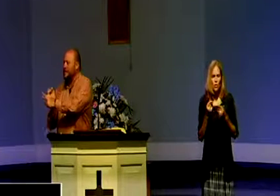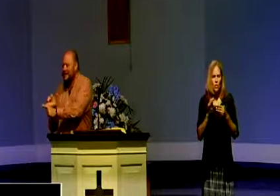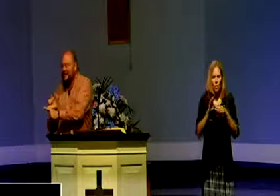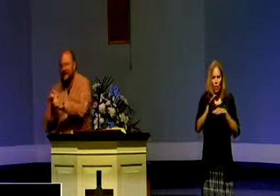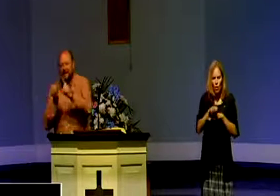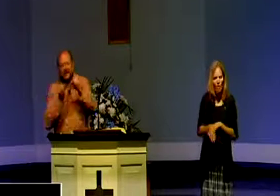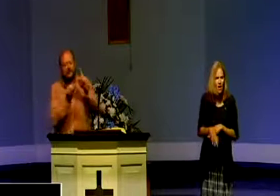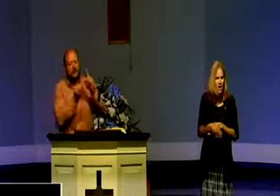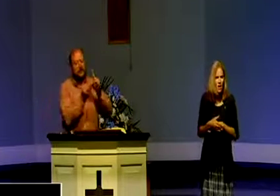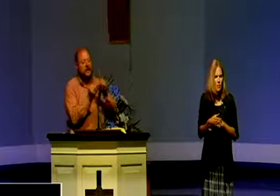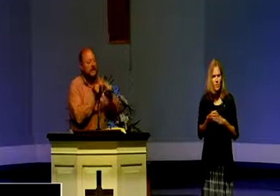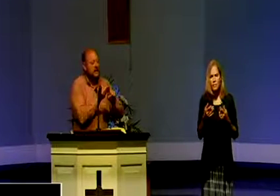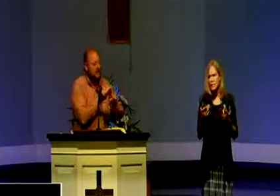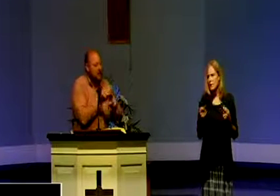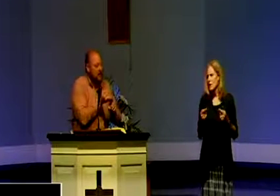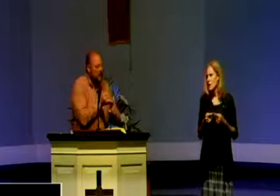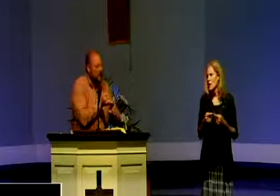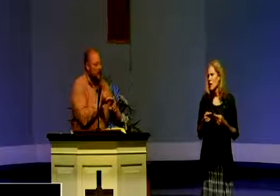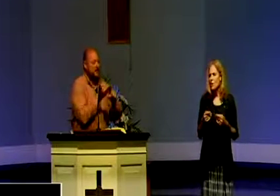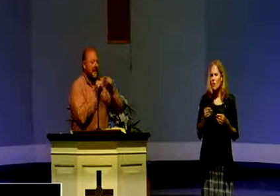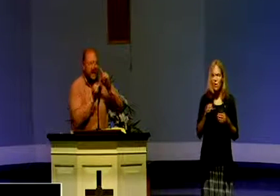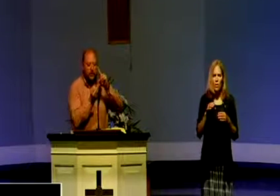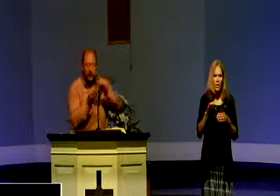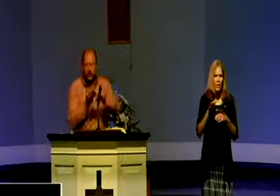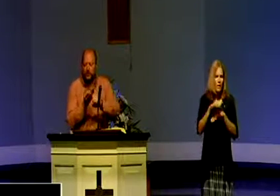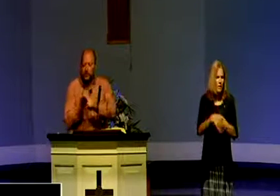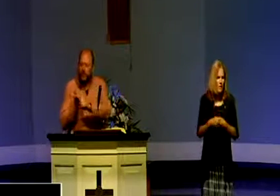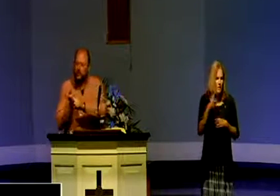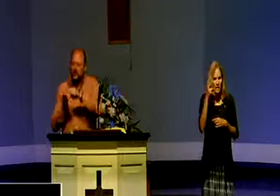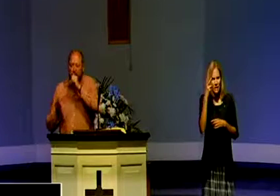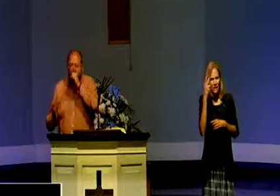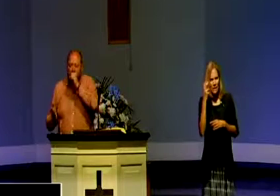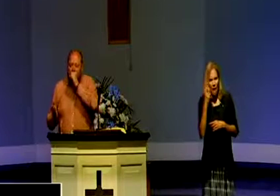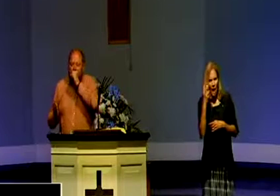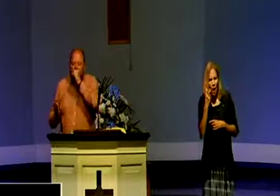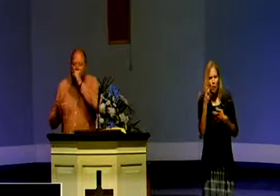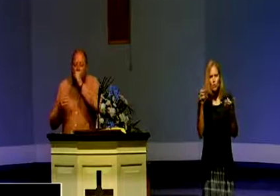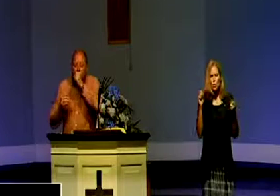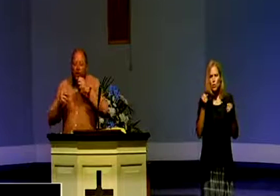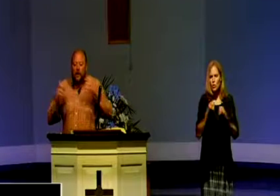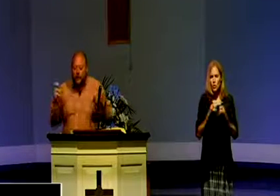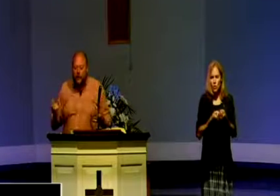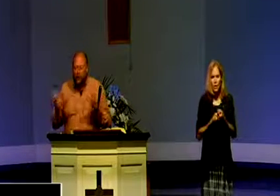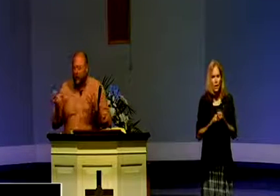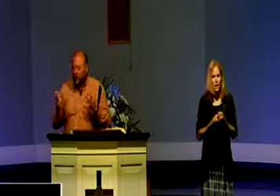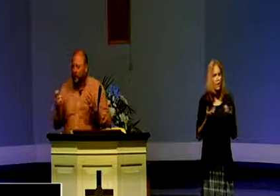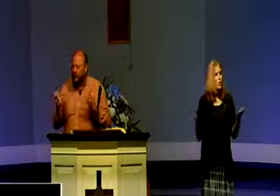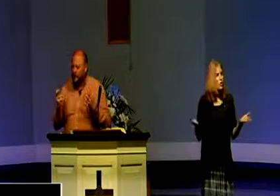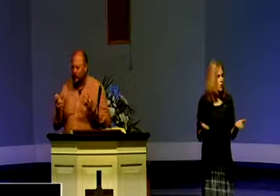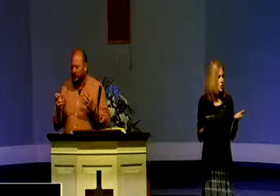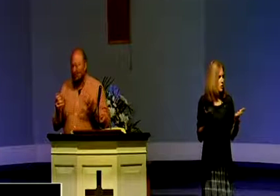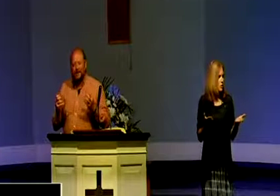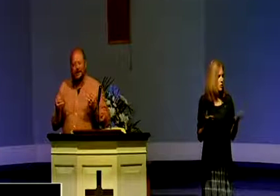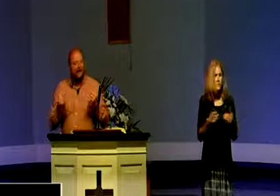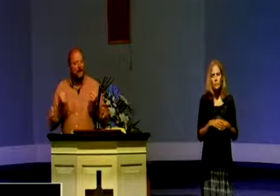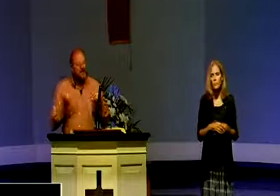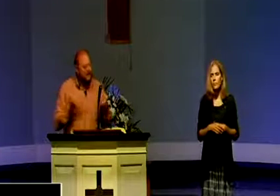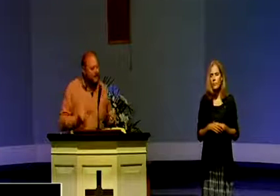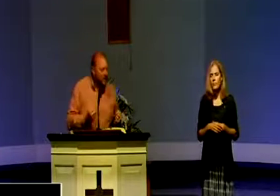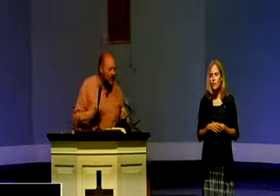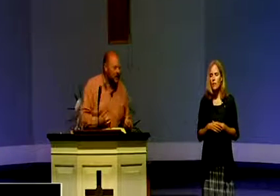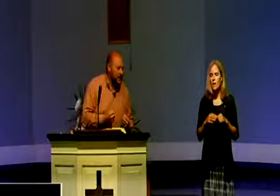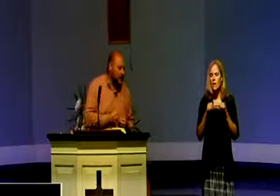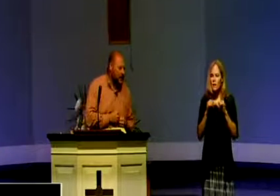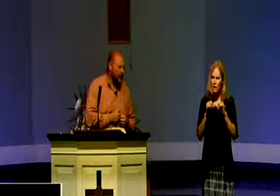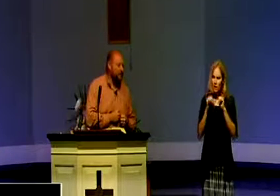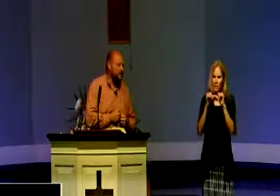overcome sin, desperately seeking to overcome doubt or struggles, I would encourage you to keep